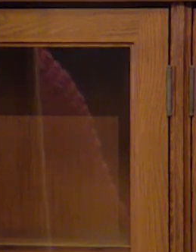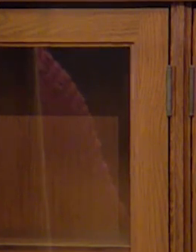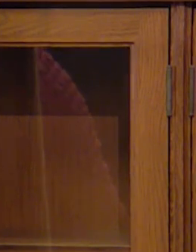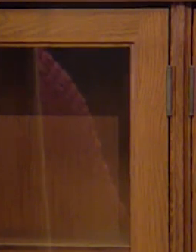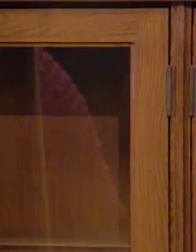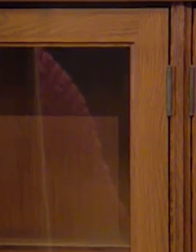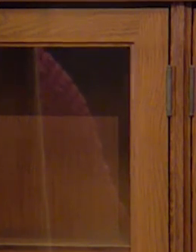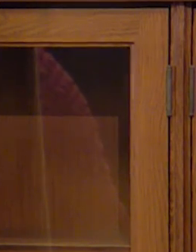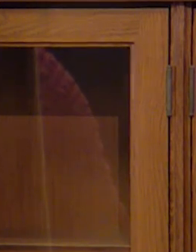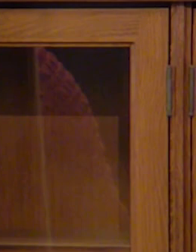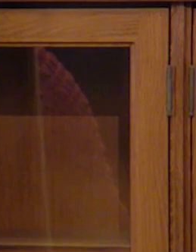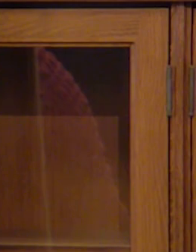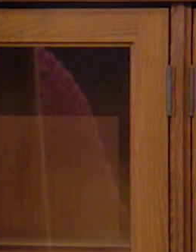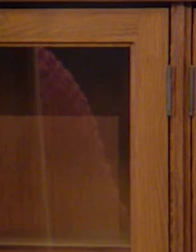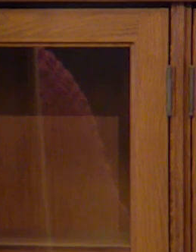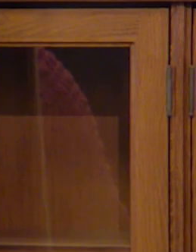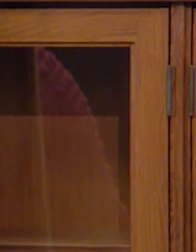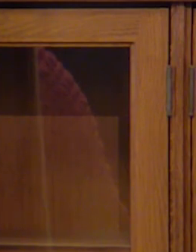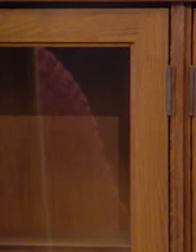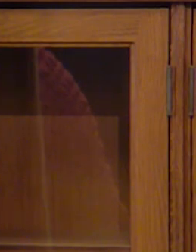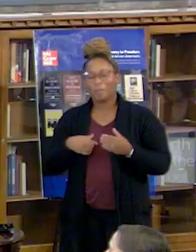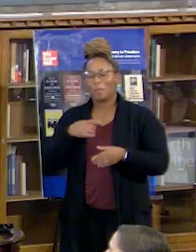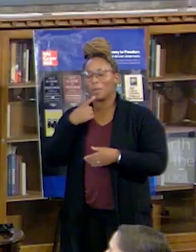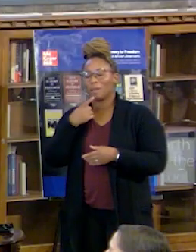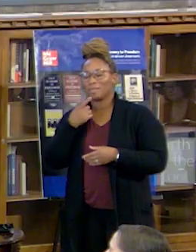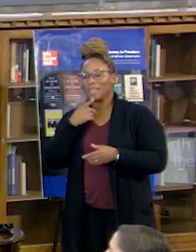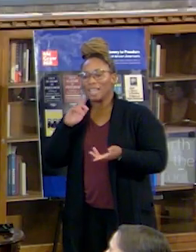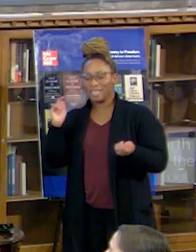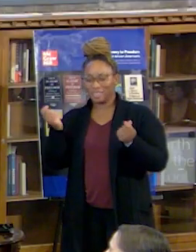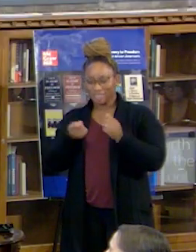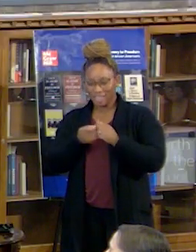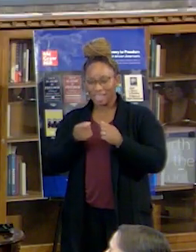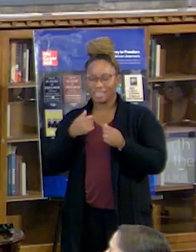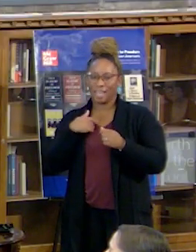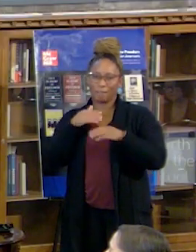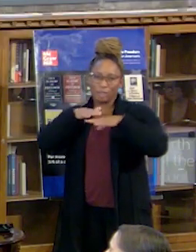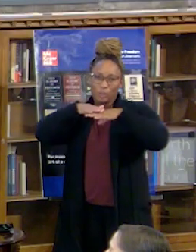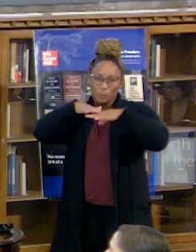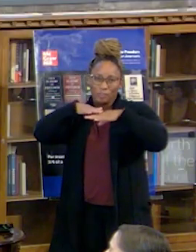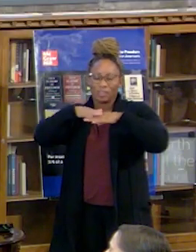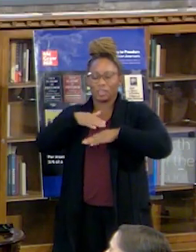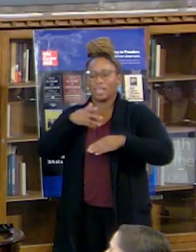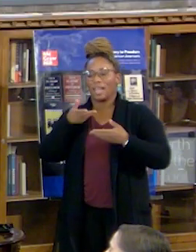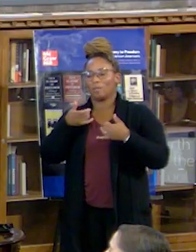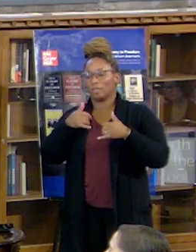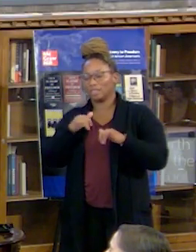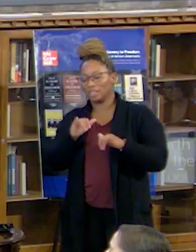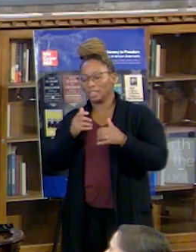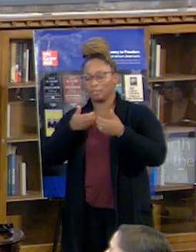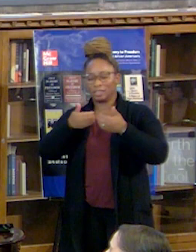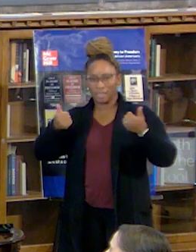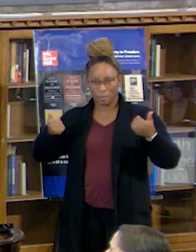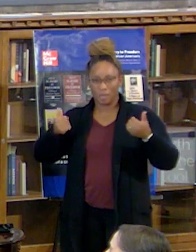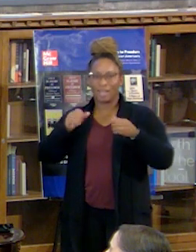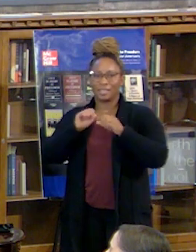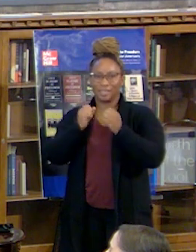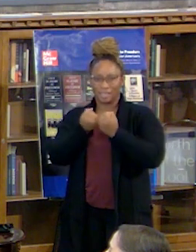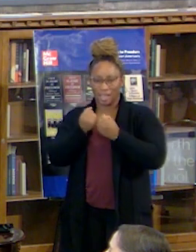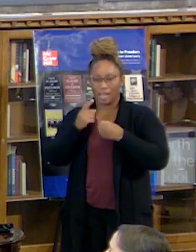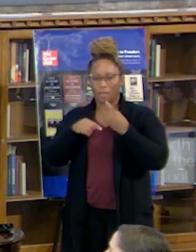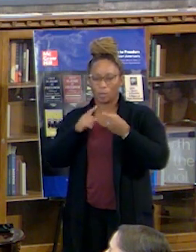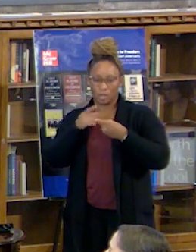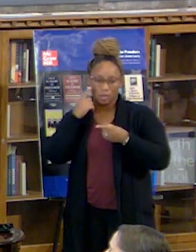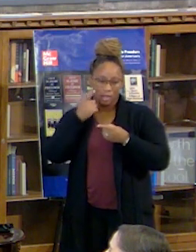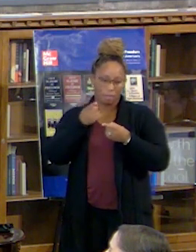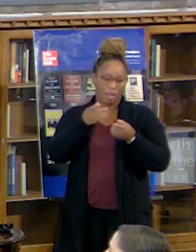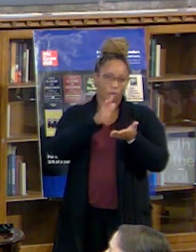if I believe that or true what I am saying is that changes have been superficial and we are still a segregated society when it comes to the